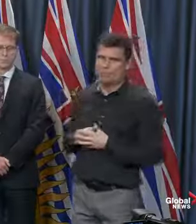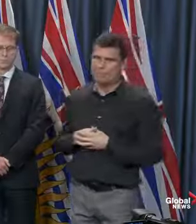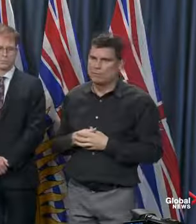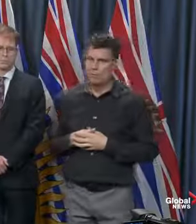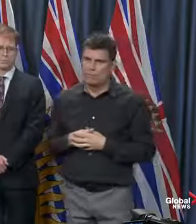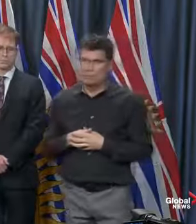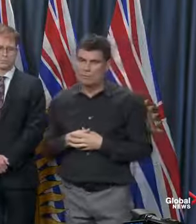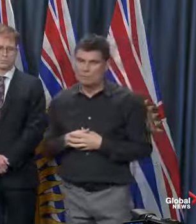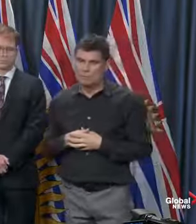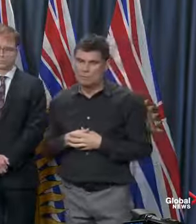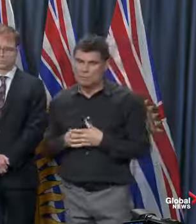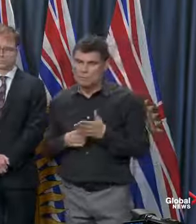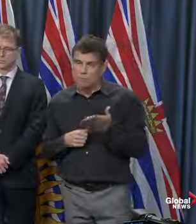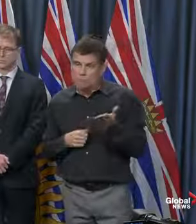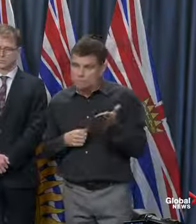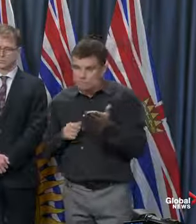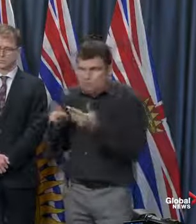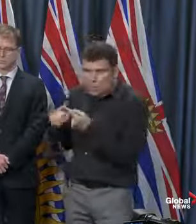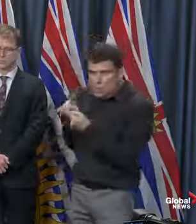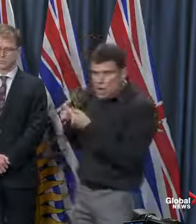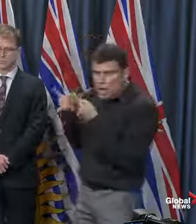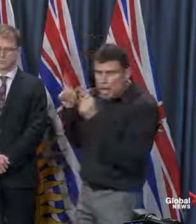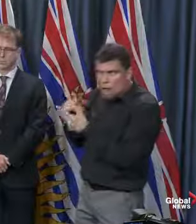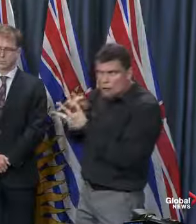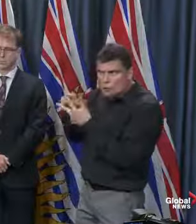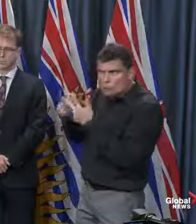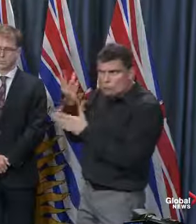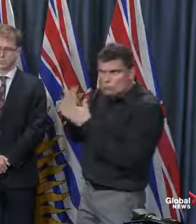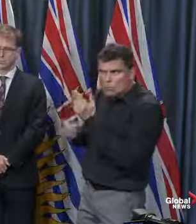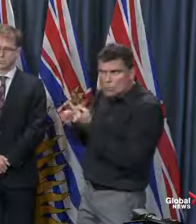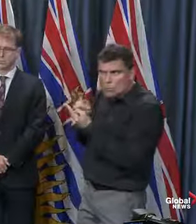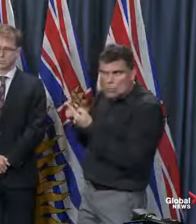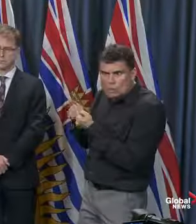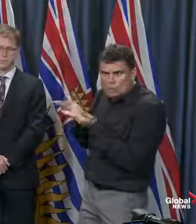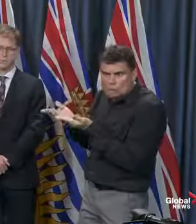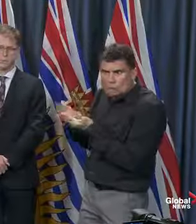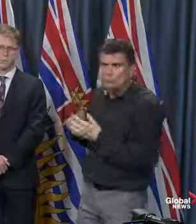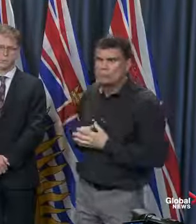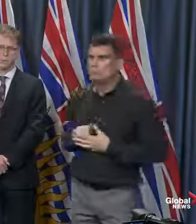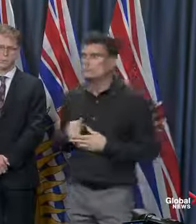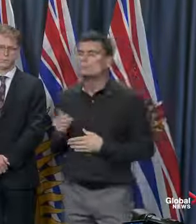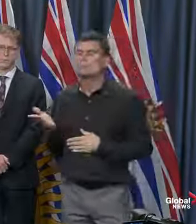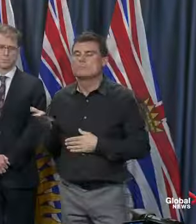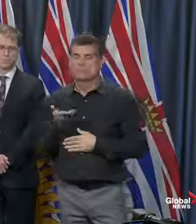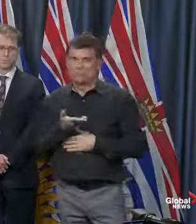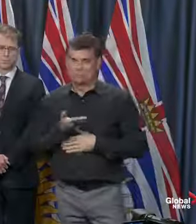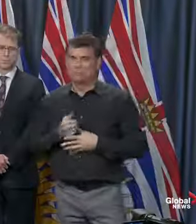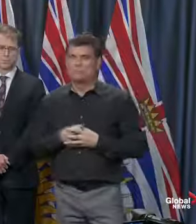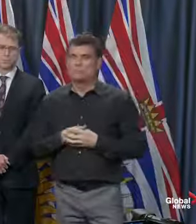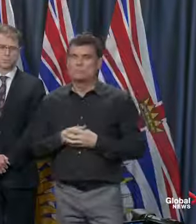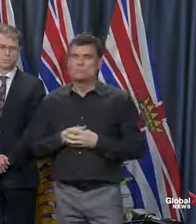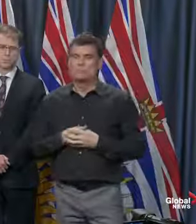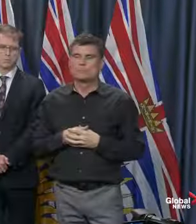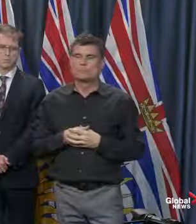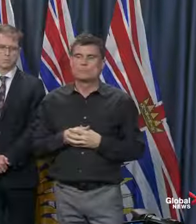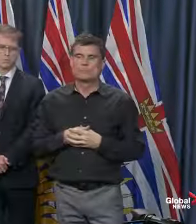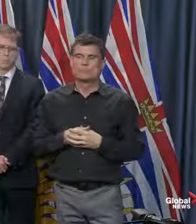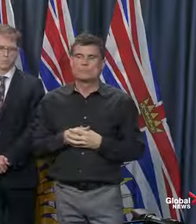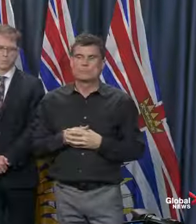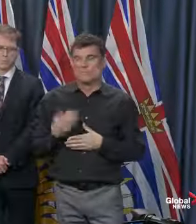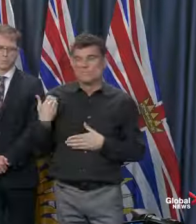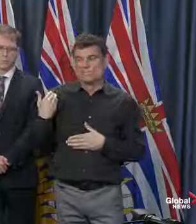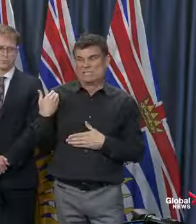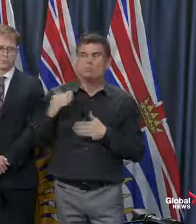today or last night? Or? Yeah, so the numbers that we're talking about today were the ones up until late last night, so it happened over the